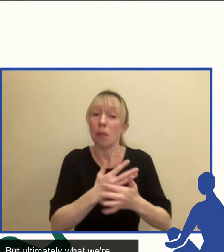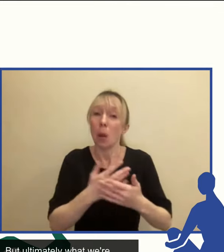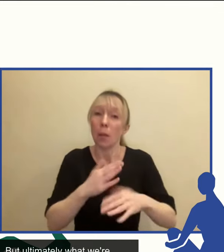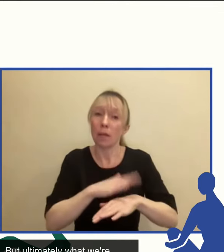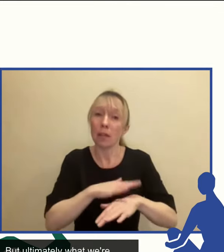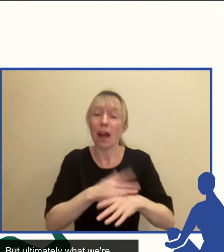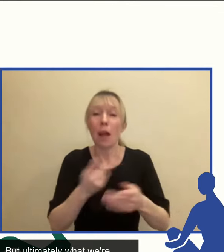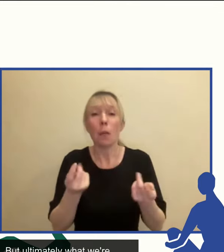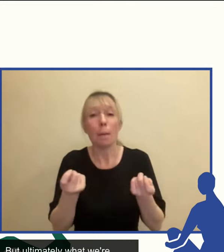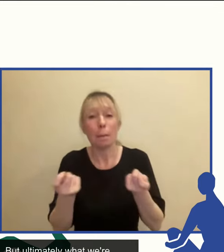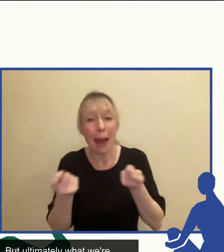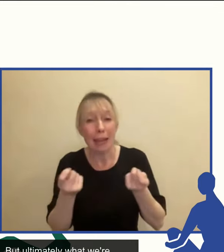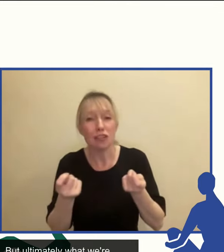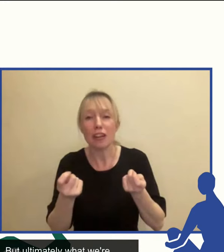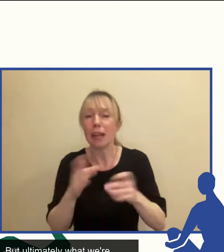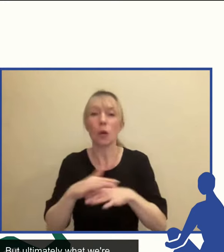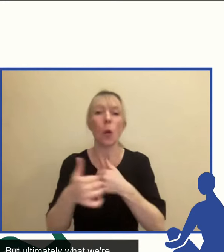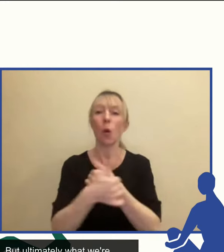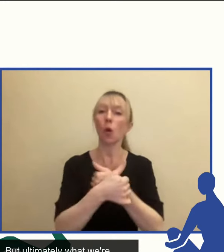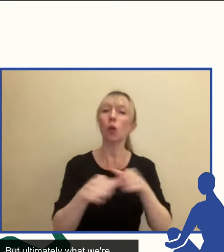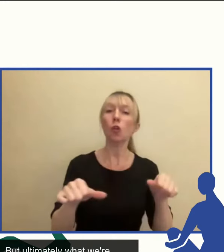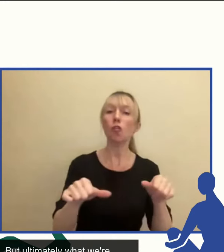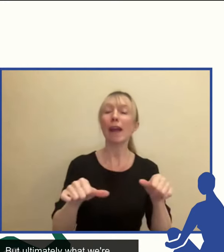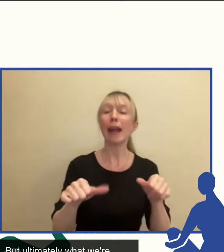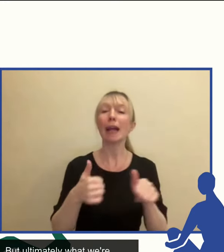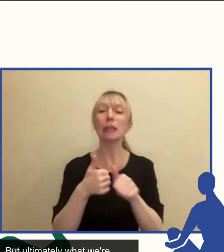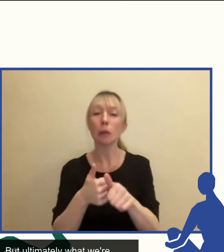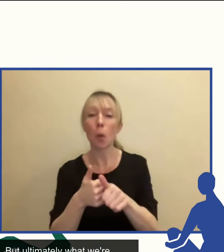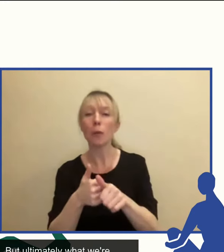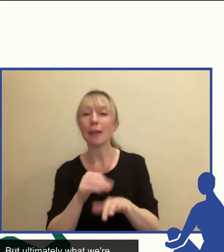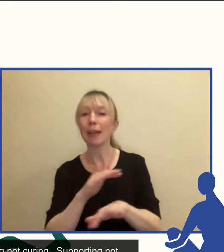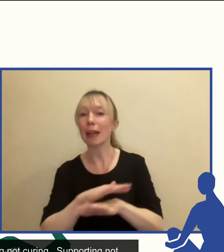not curing, supporting, not resolving,